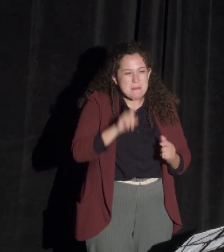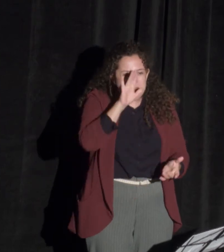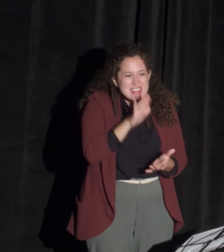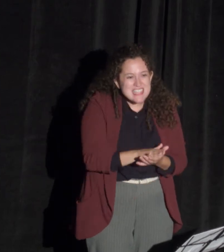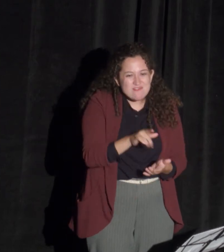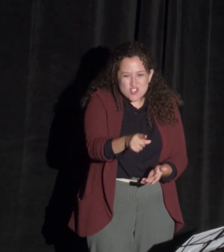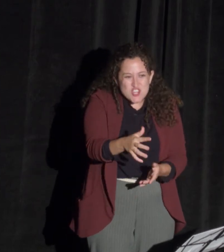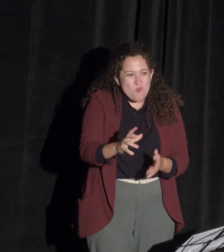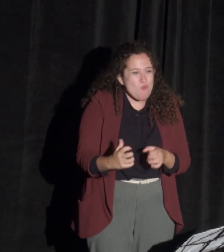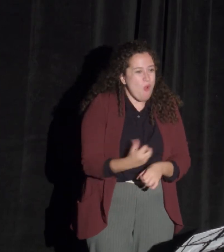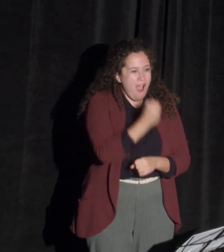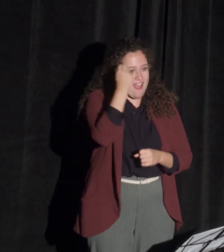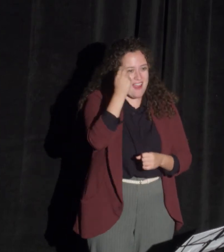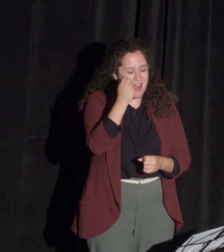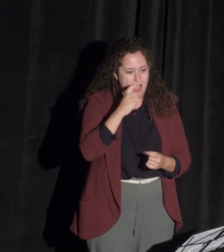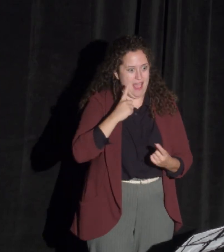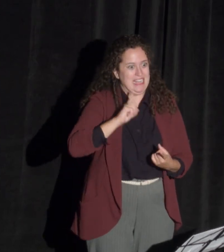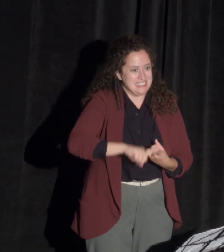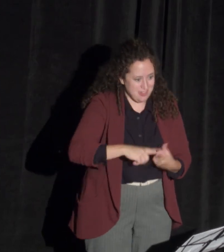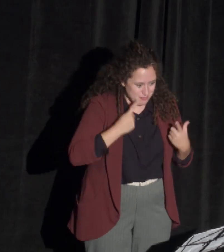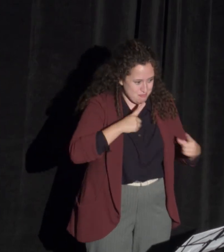gets this one as well. Thank you very much.